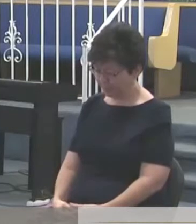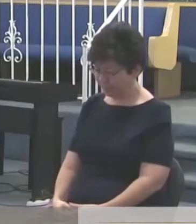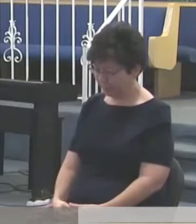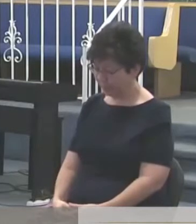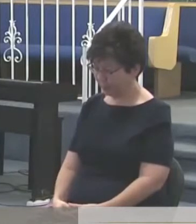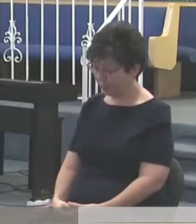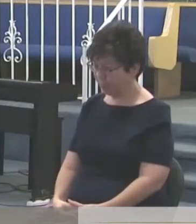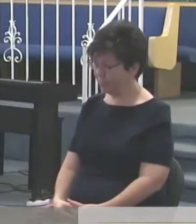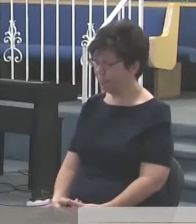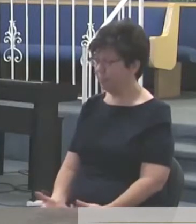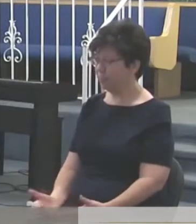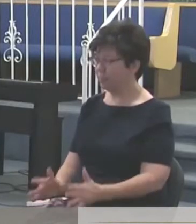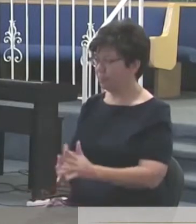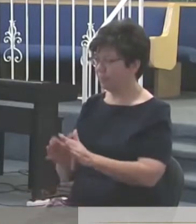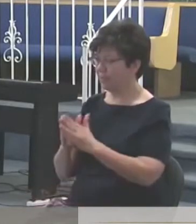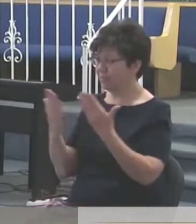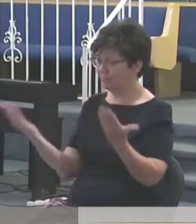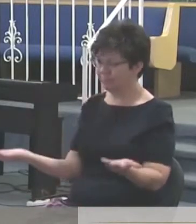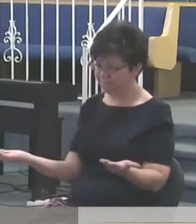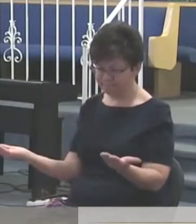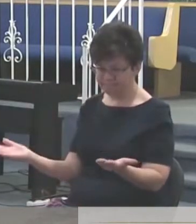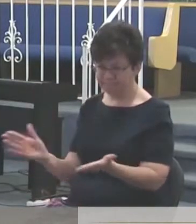So if you open your Bibles,